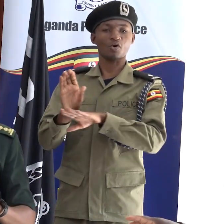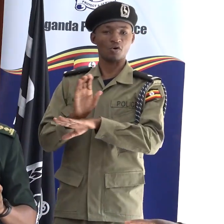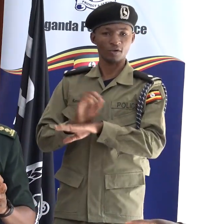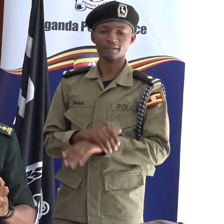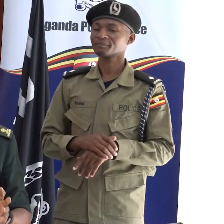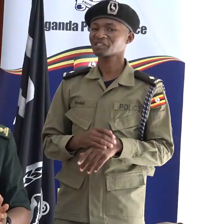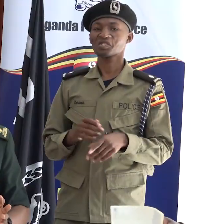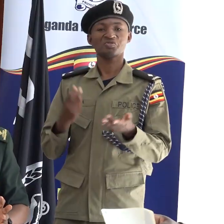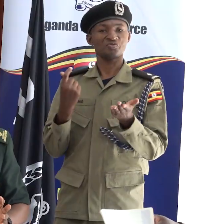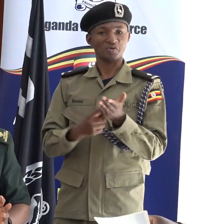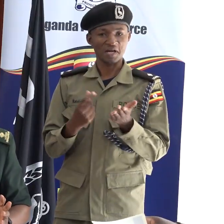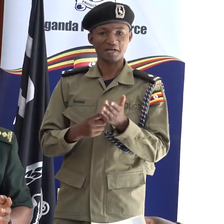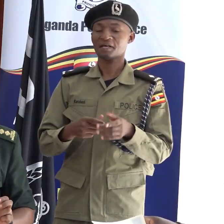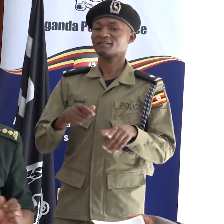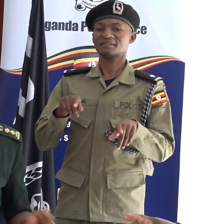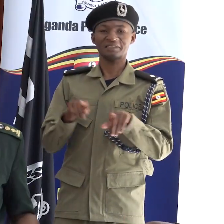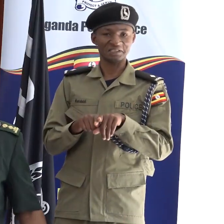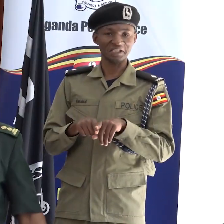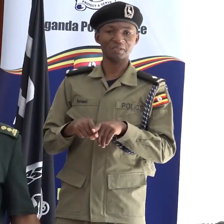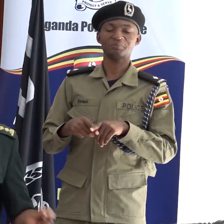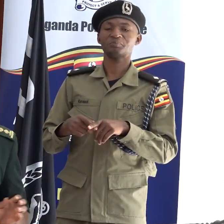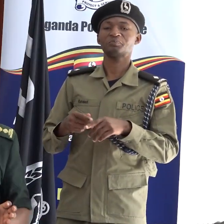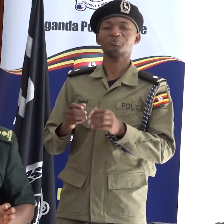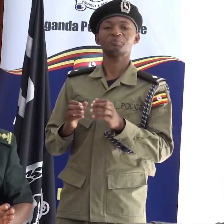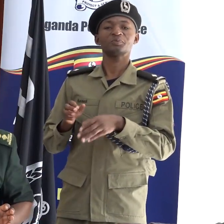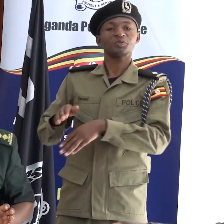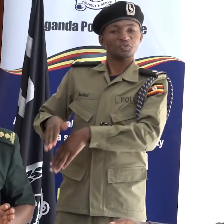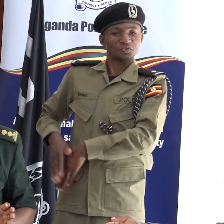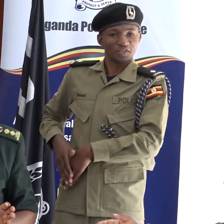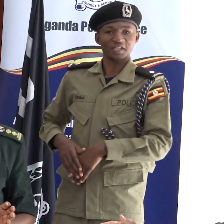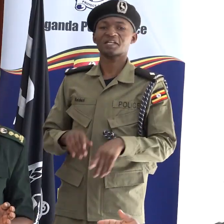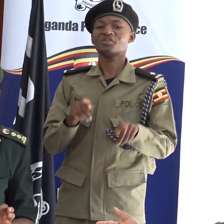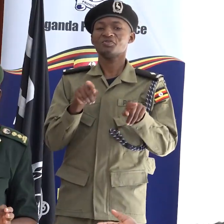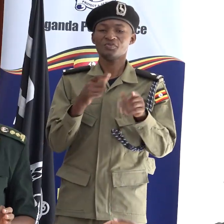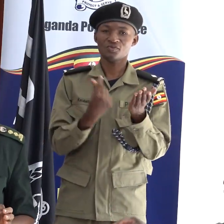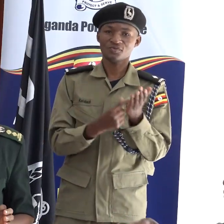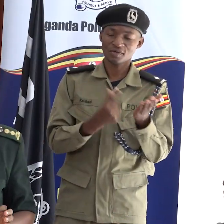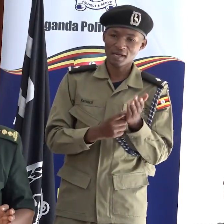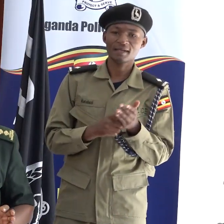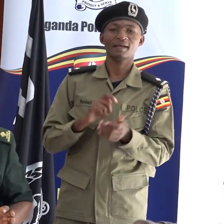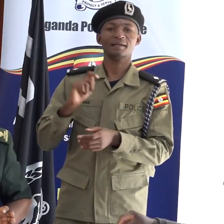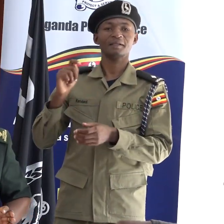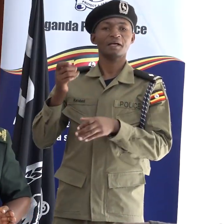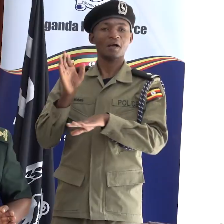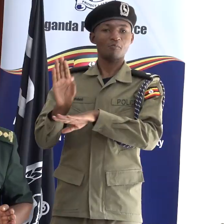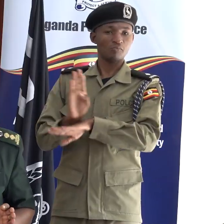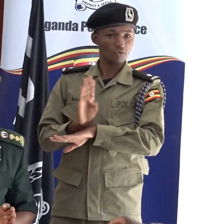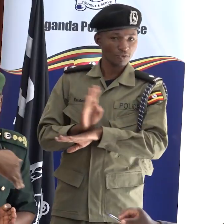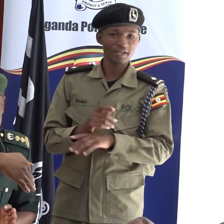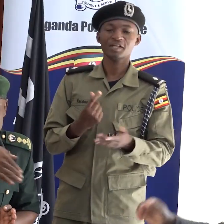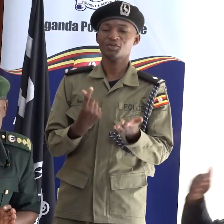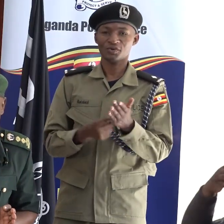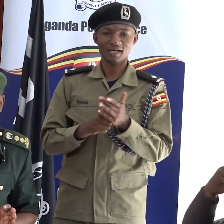and Sudanese. No. Ugandan and Kenyan. No. Ugandan and Burundian. No.